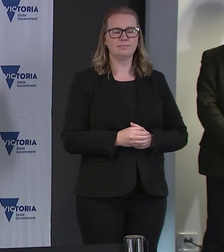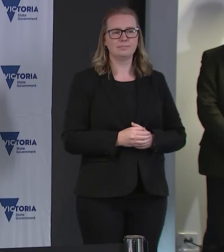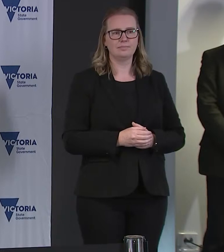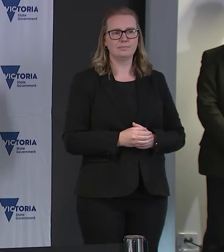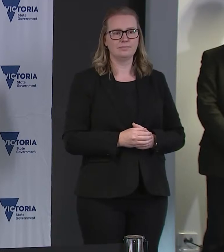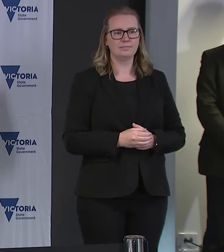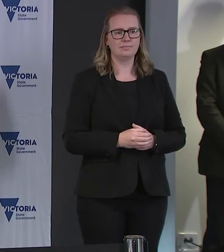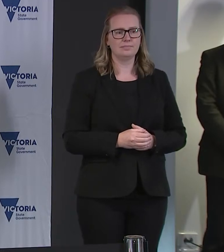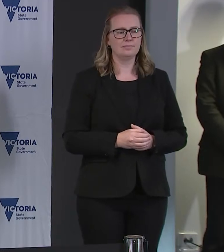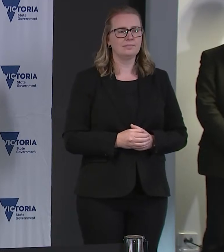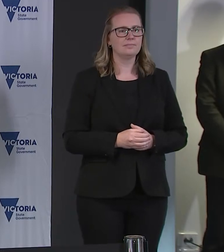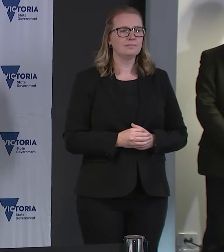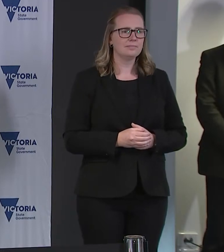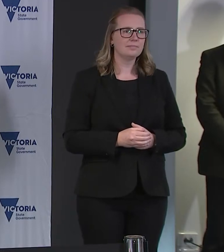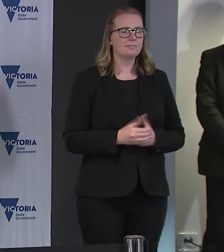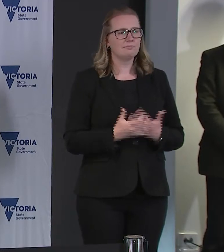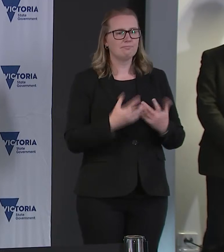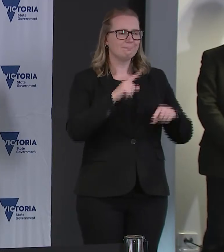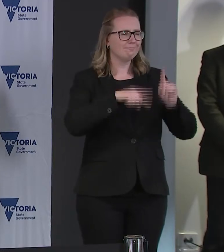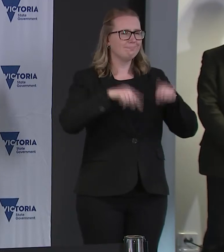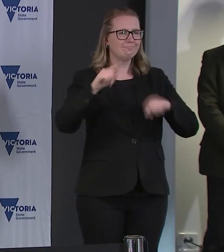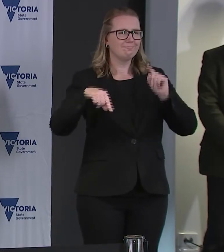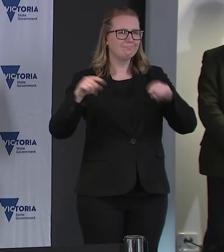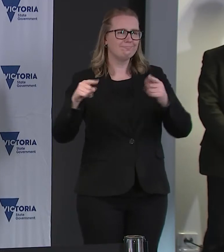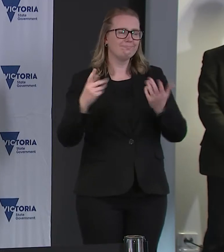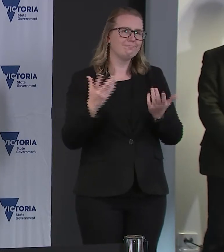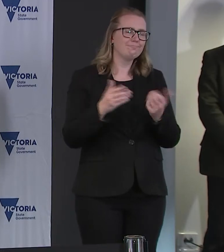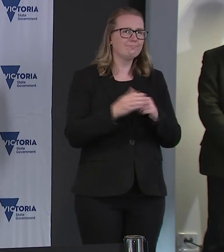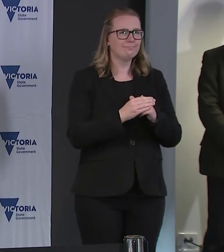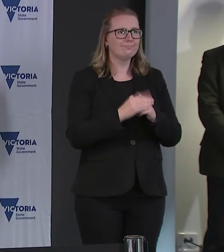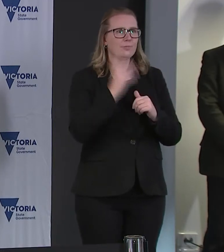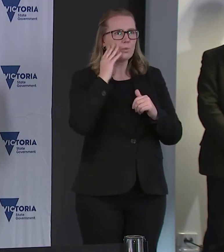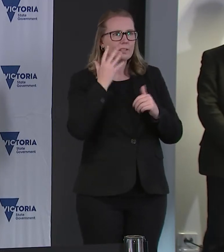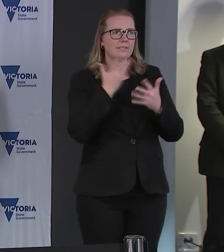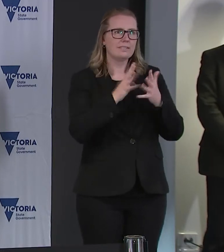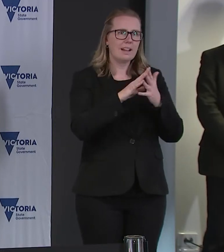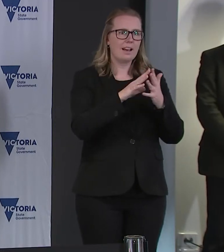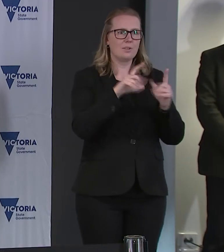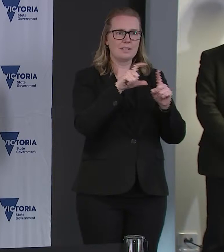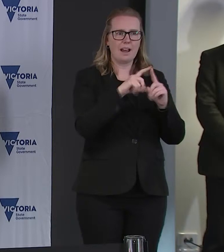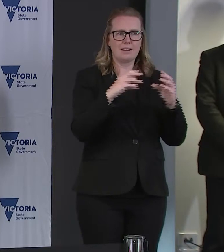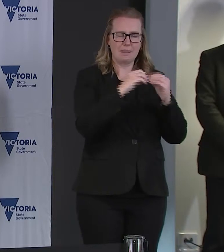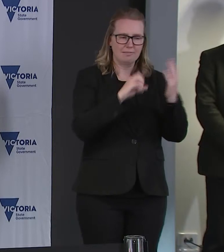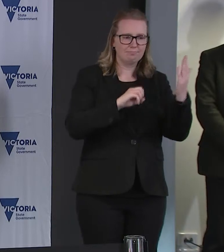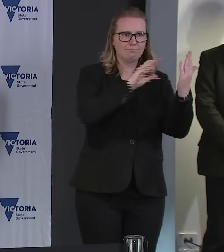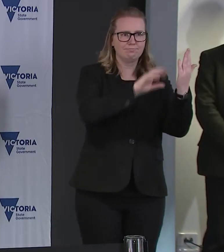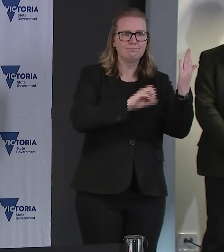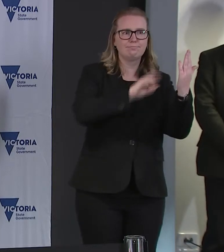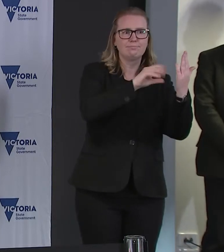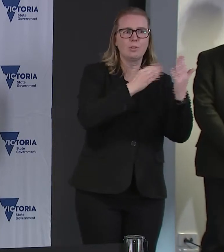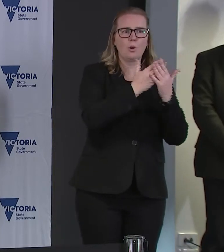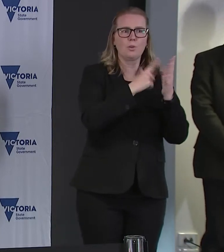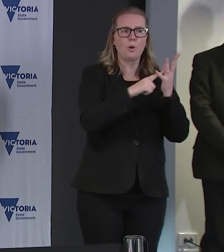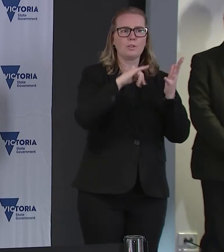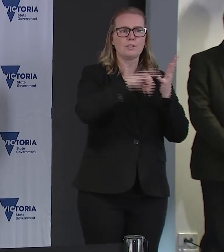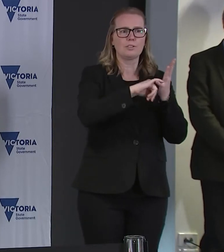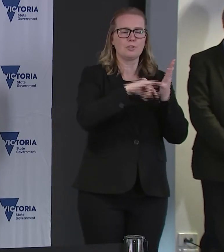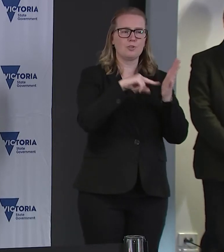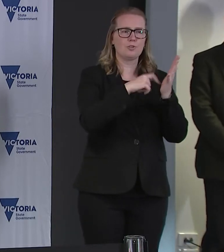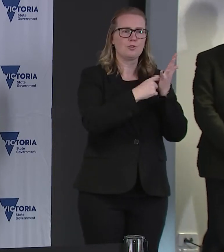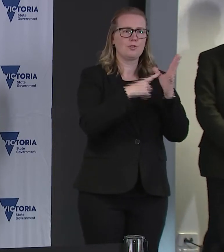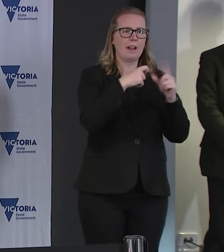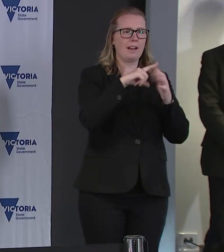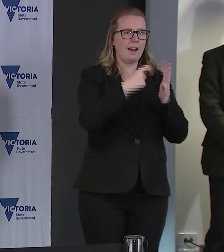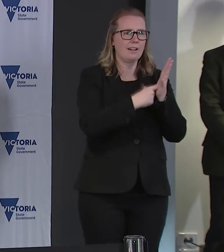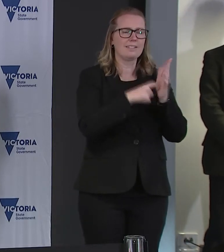There is variable speed at which data is uploaded to AusTracker around the country, and that's